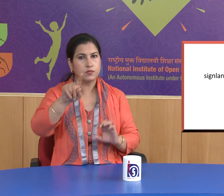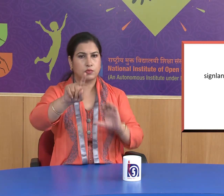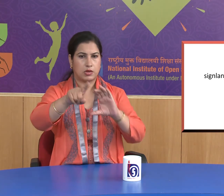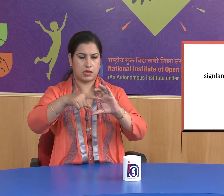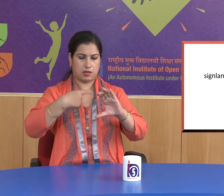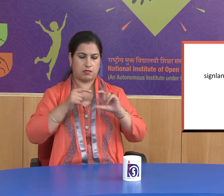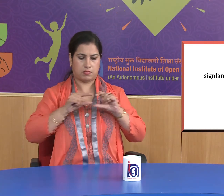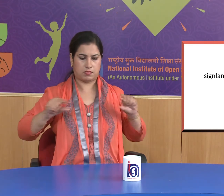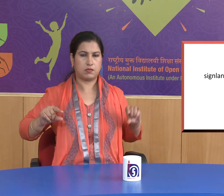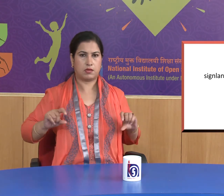you may send your queries to